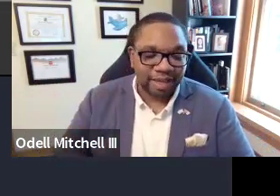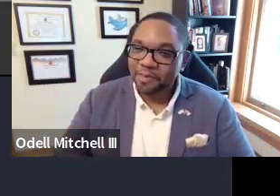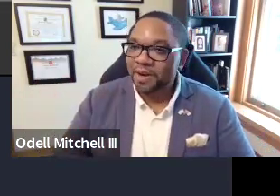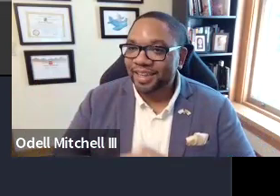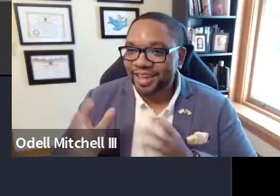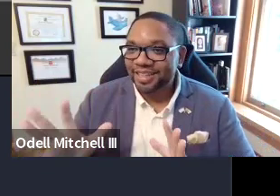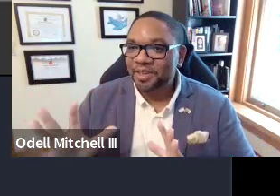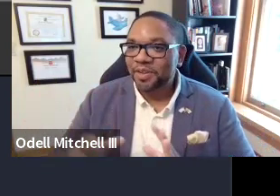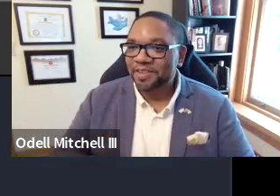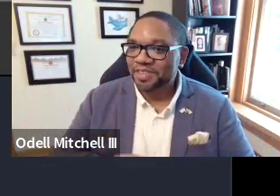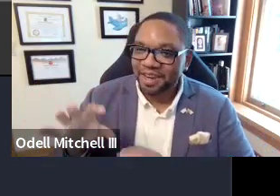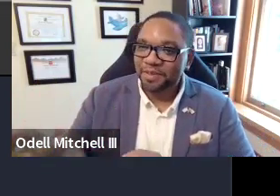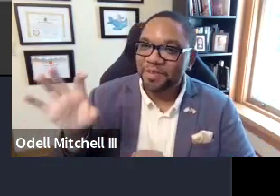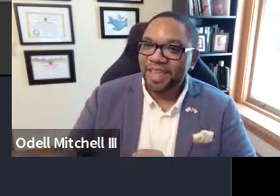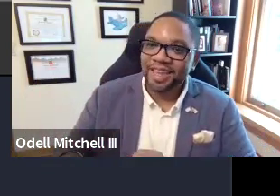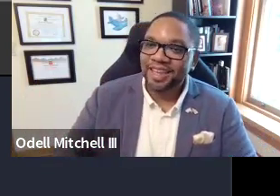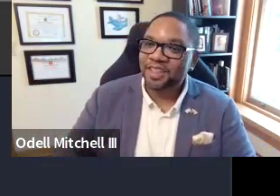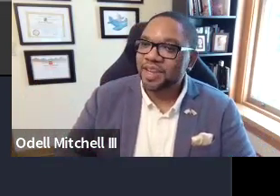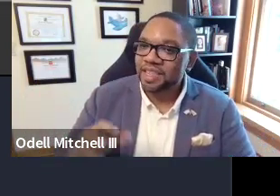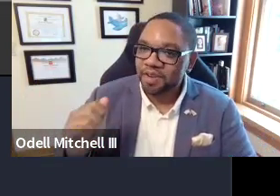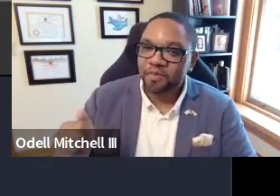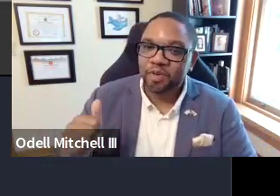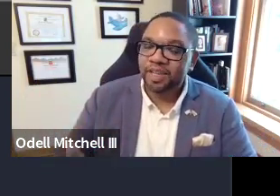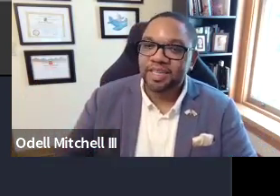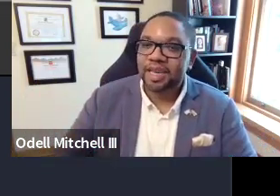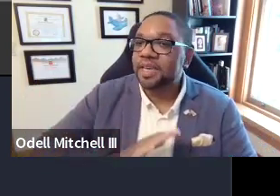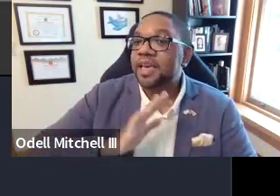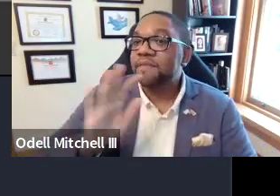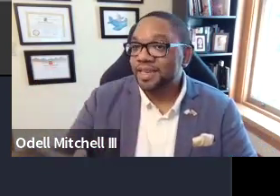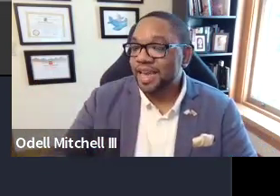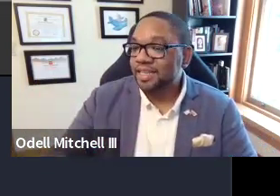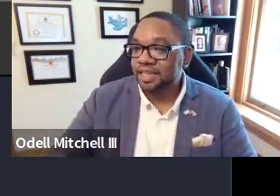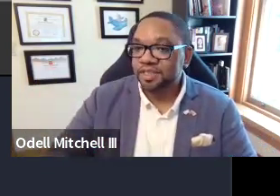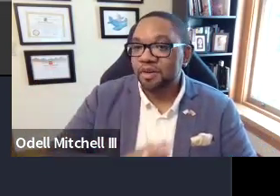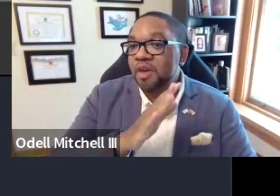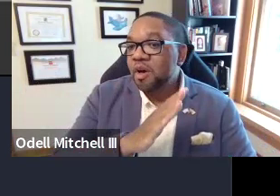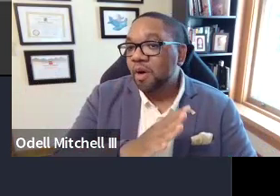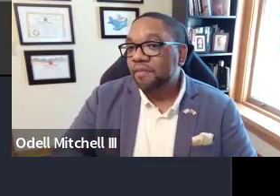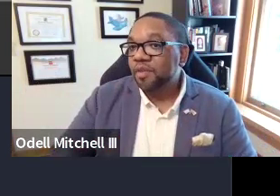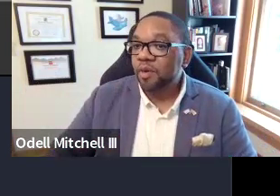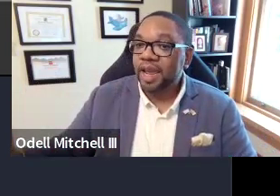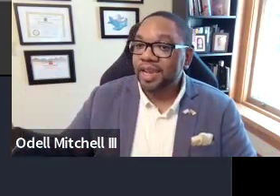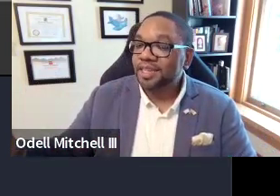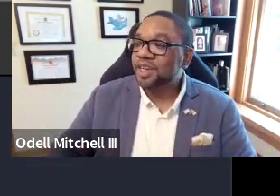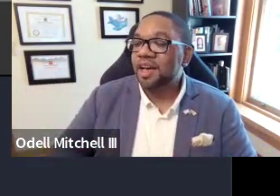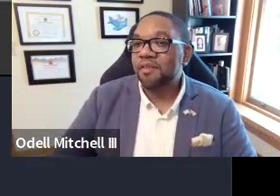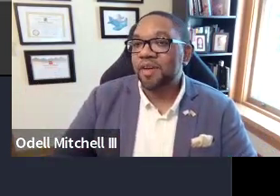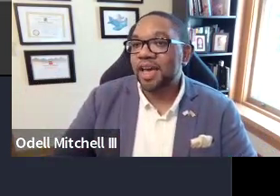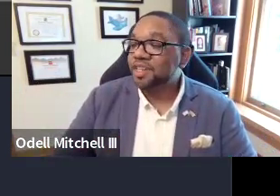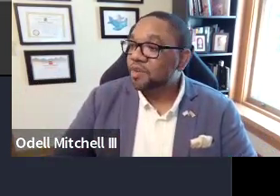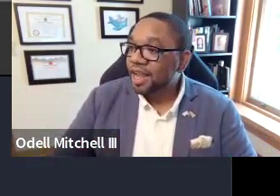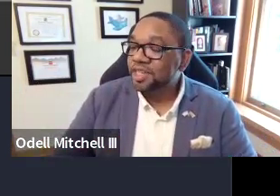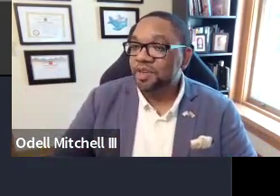of boilerplate in the morning, like that's totally understandable. If you like getting in the weeds of it, you feel really adept, fantastic. So whatever range